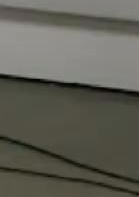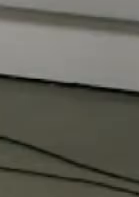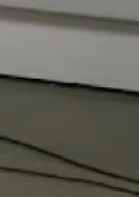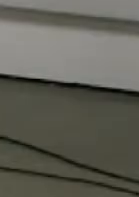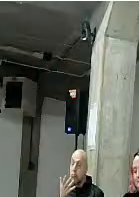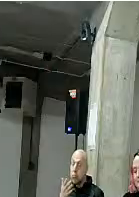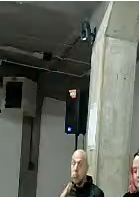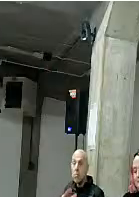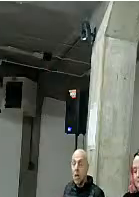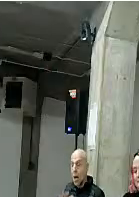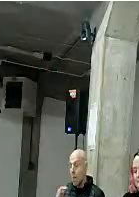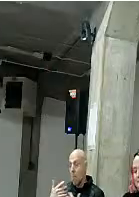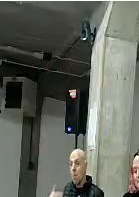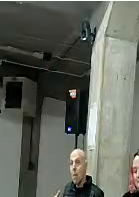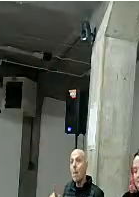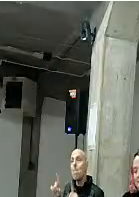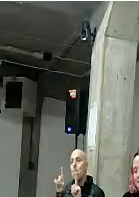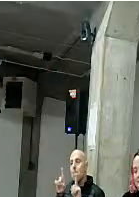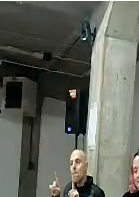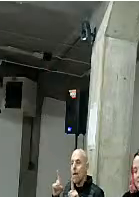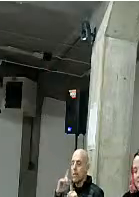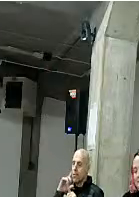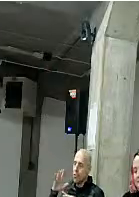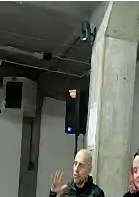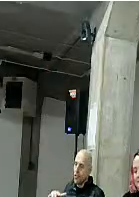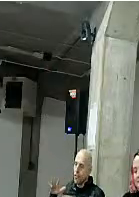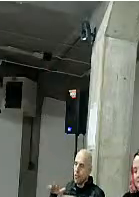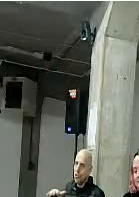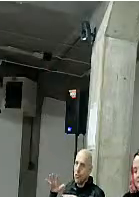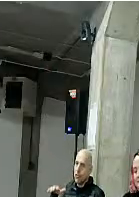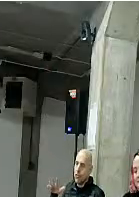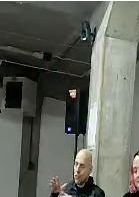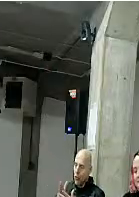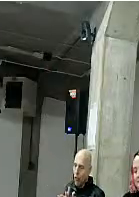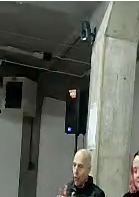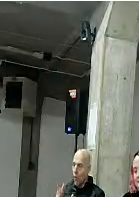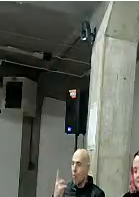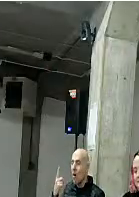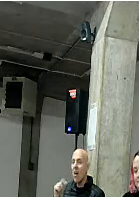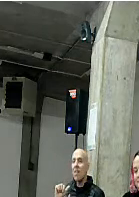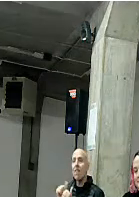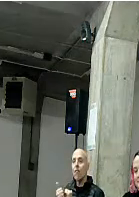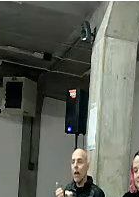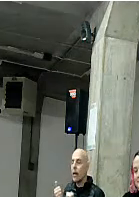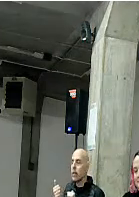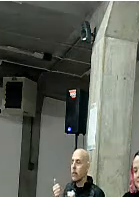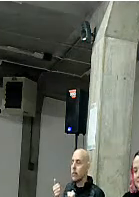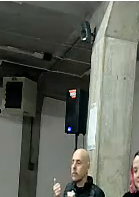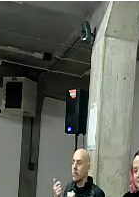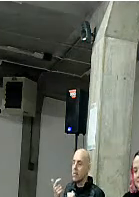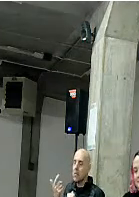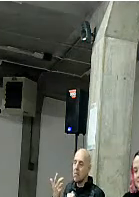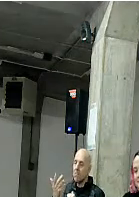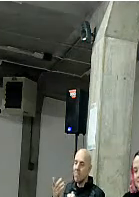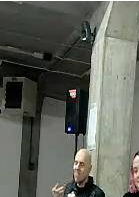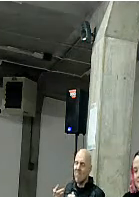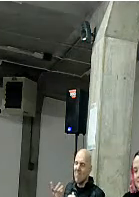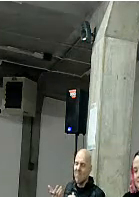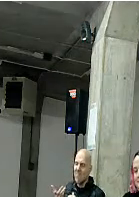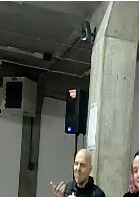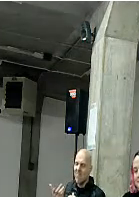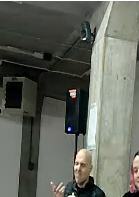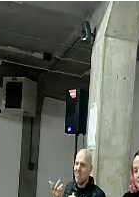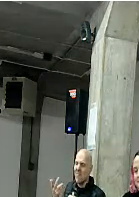time, but it rained all the way through, and one of his friends left was a bit